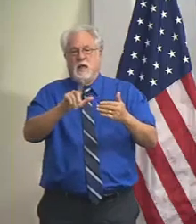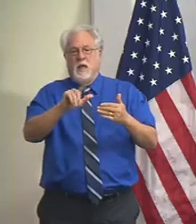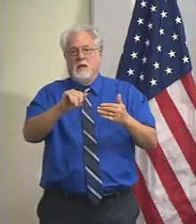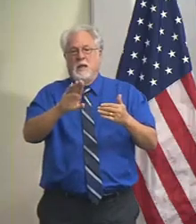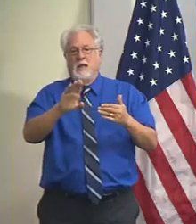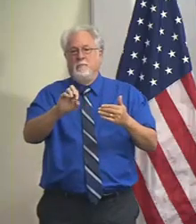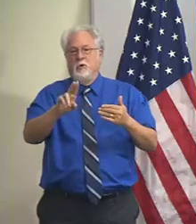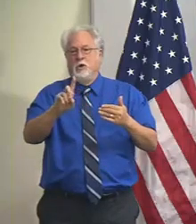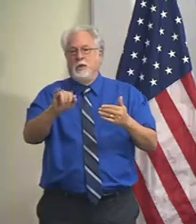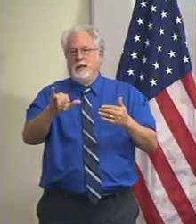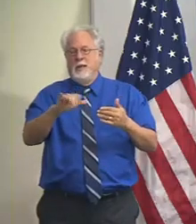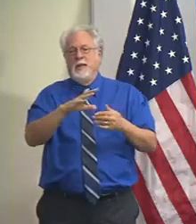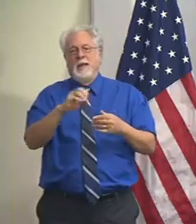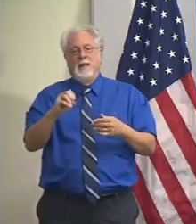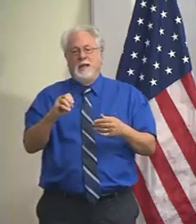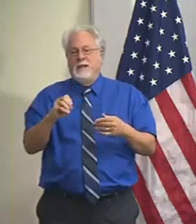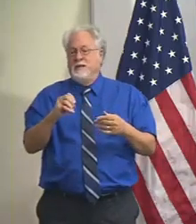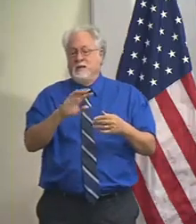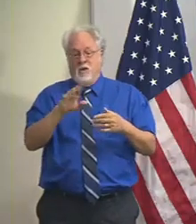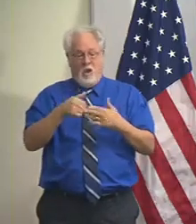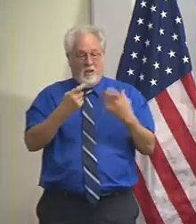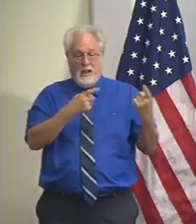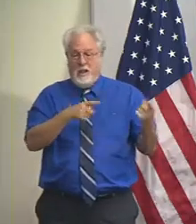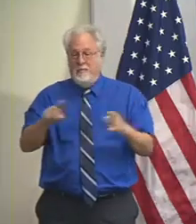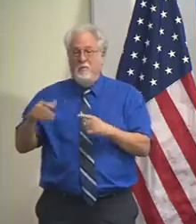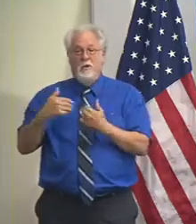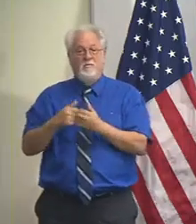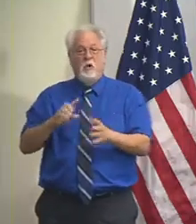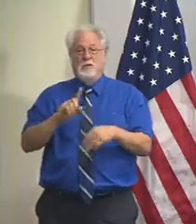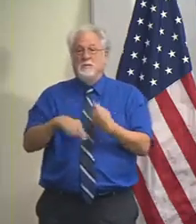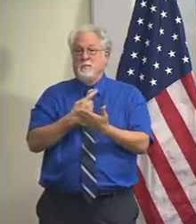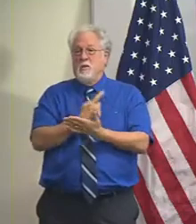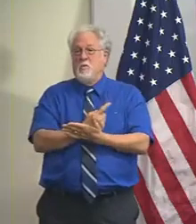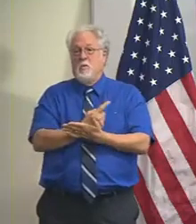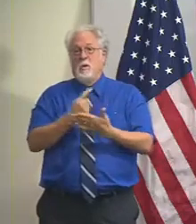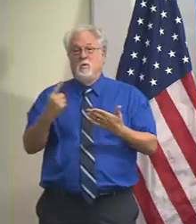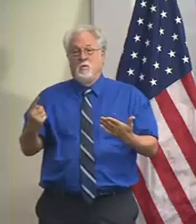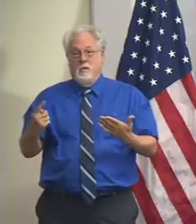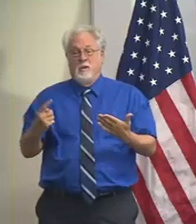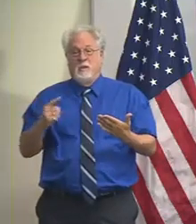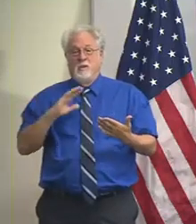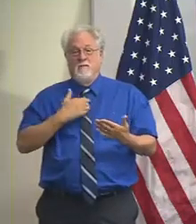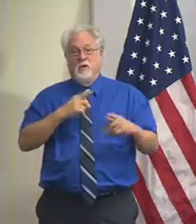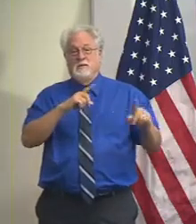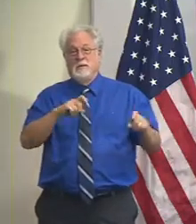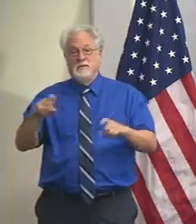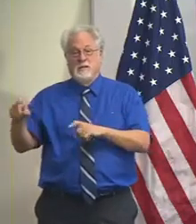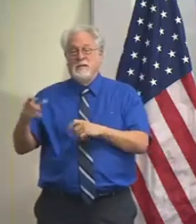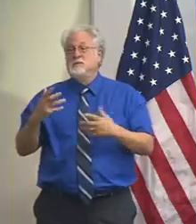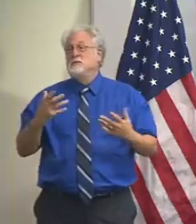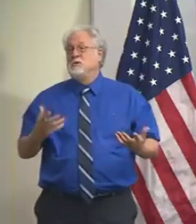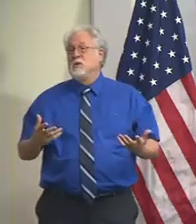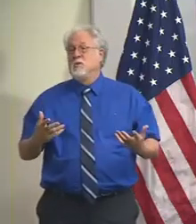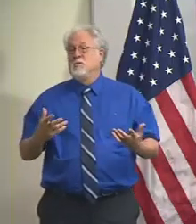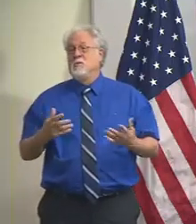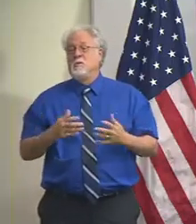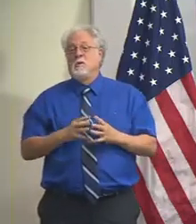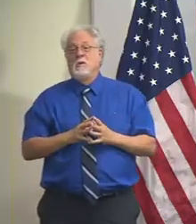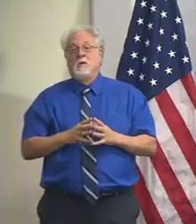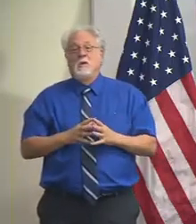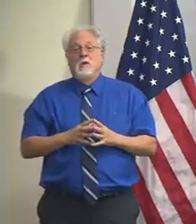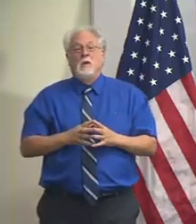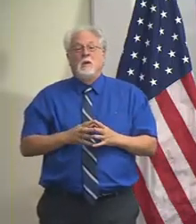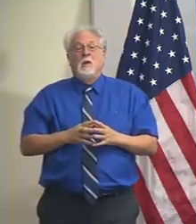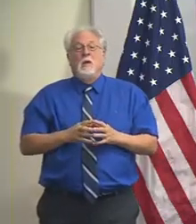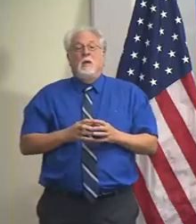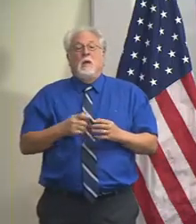Day. And all of this is happening when we've lost about a week of much of our testing. So I